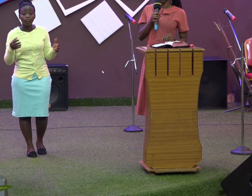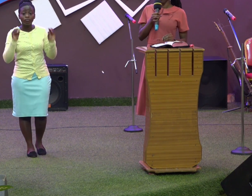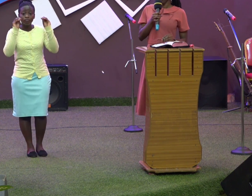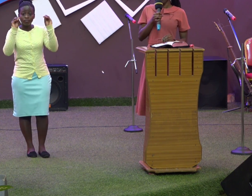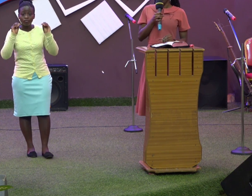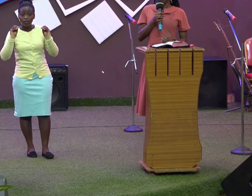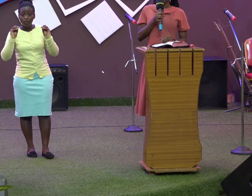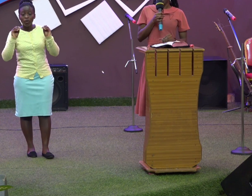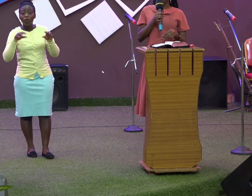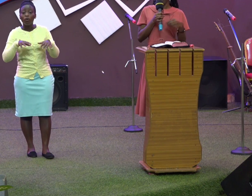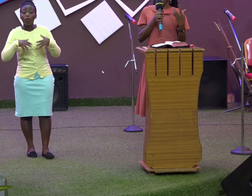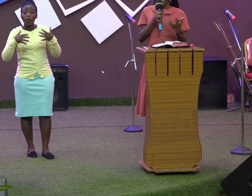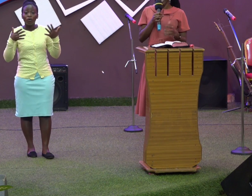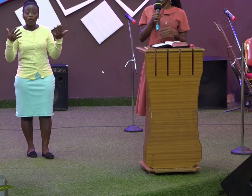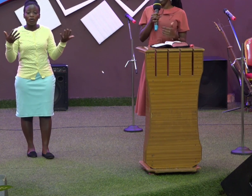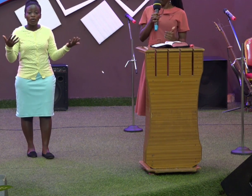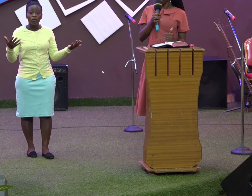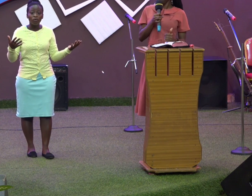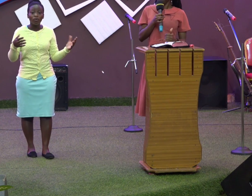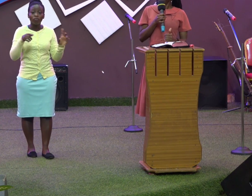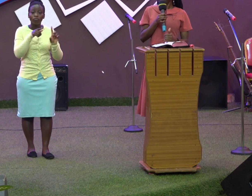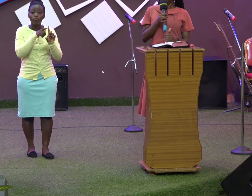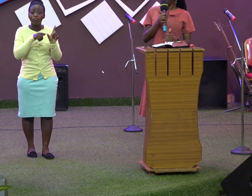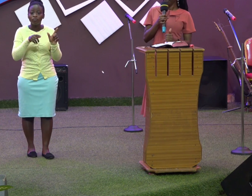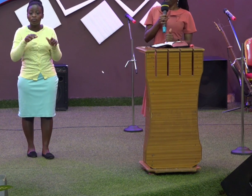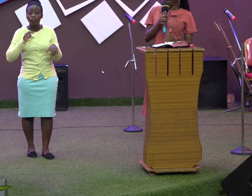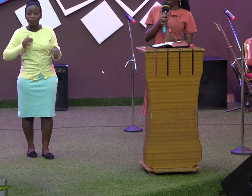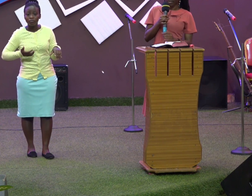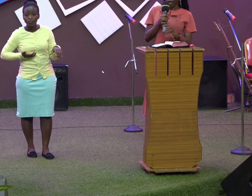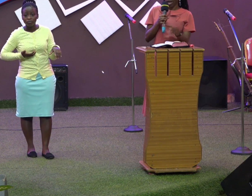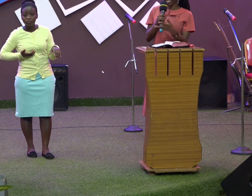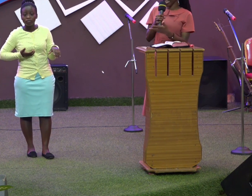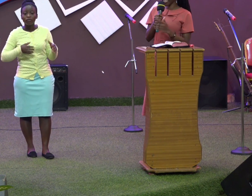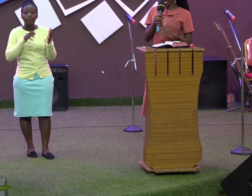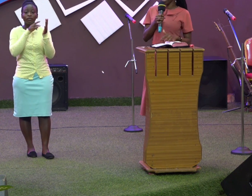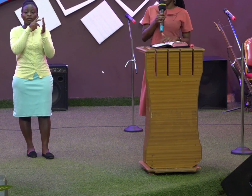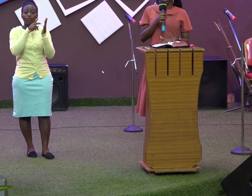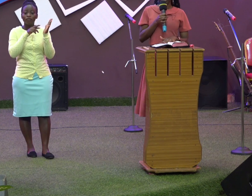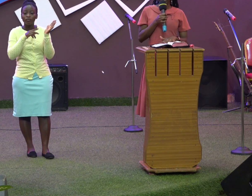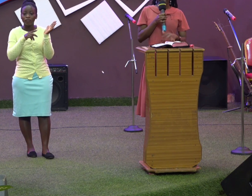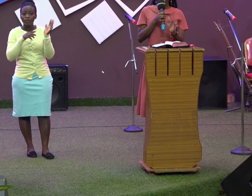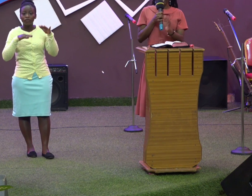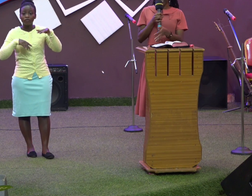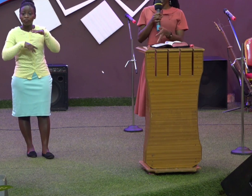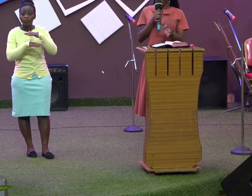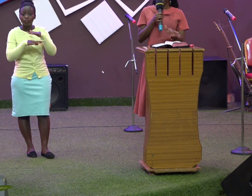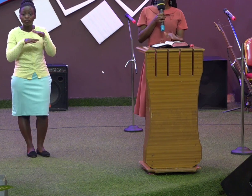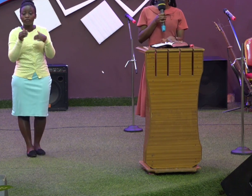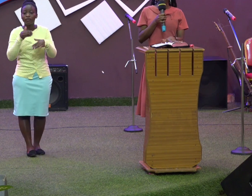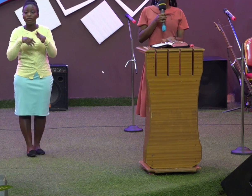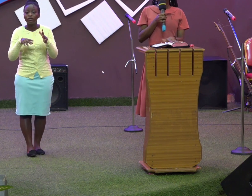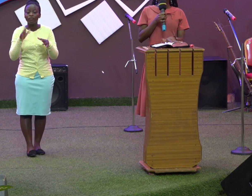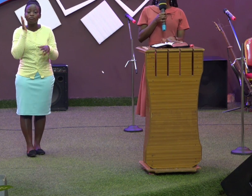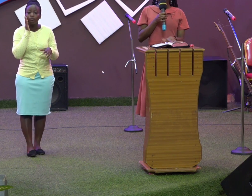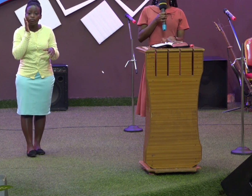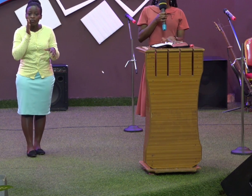the chair lady, awandika wandika amabaluwa. They write letters. Muluzungu. In English. Ayamba